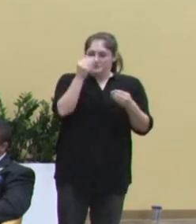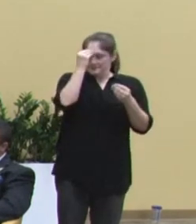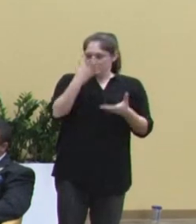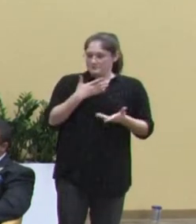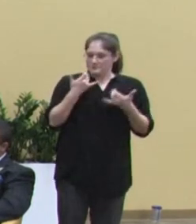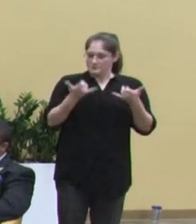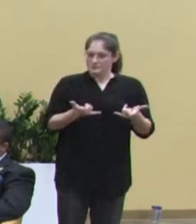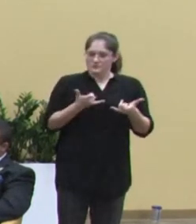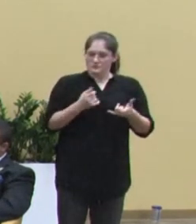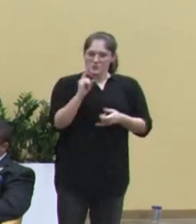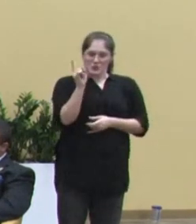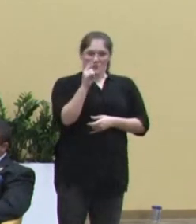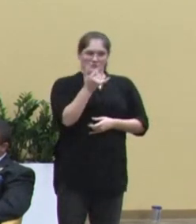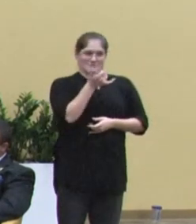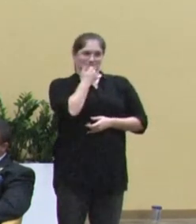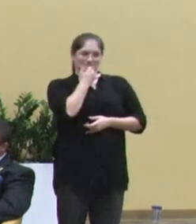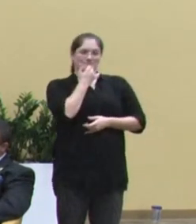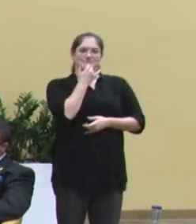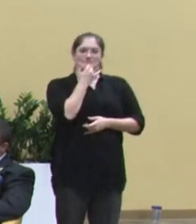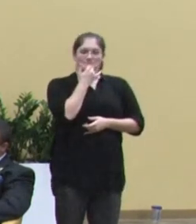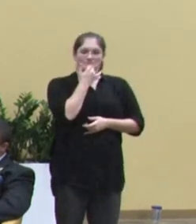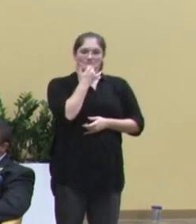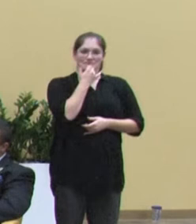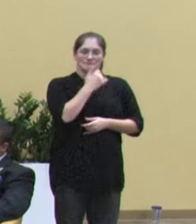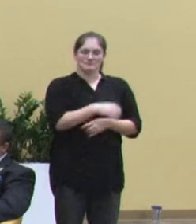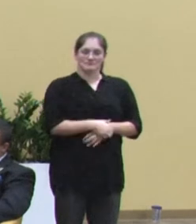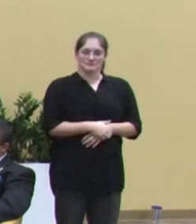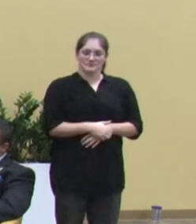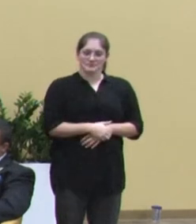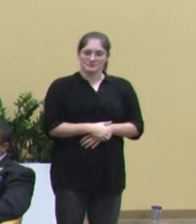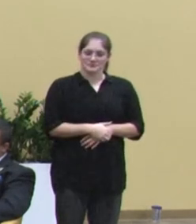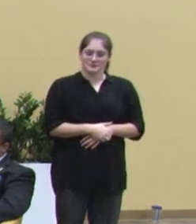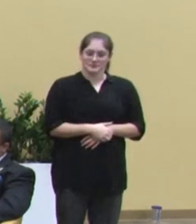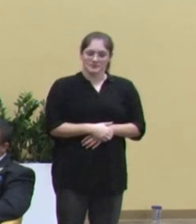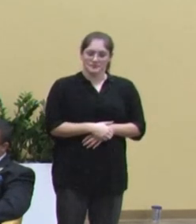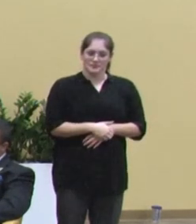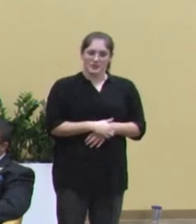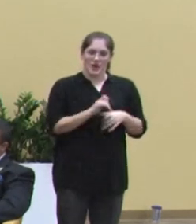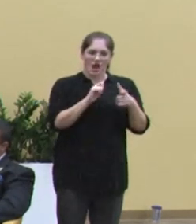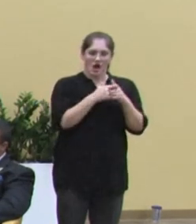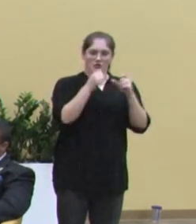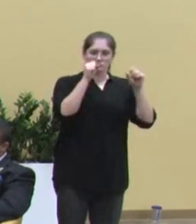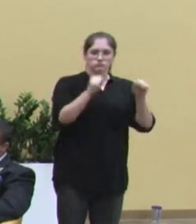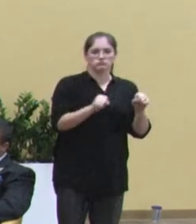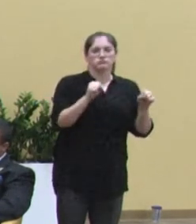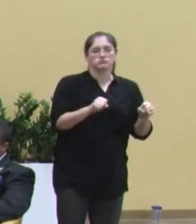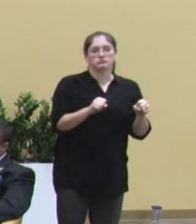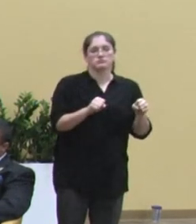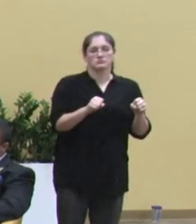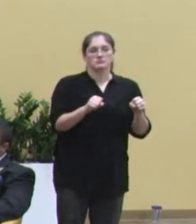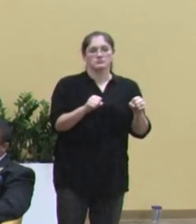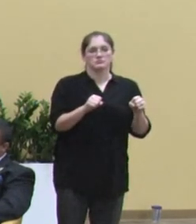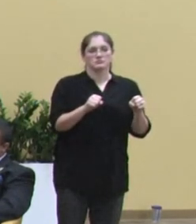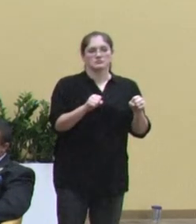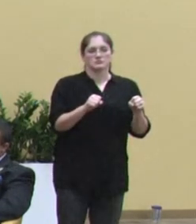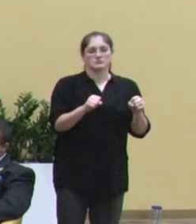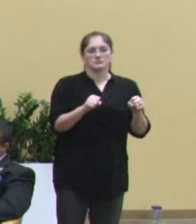in my assumption? Because I know I'm wrong, but where am I wrong? And then how can we better